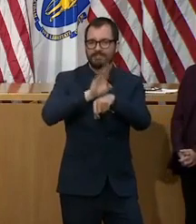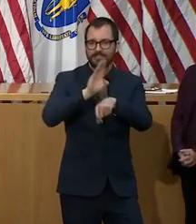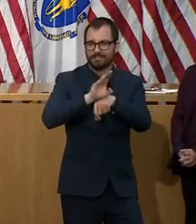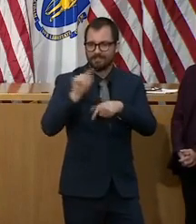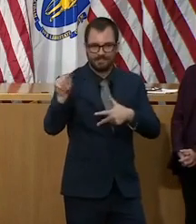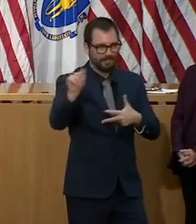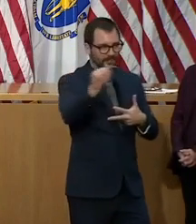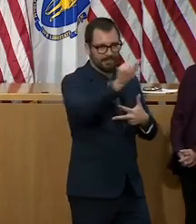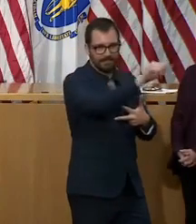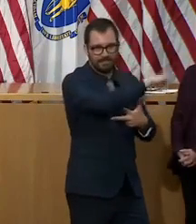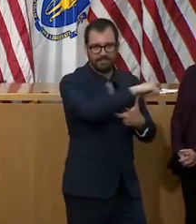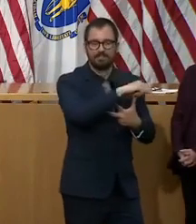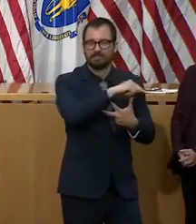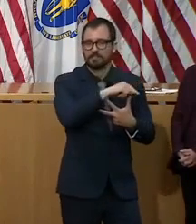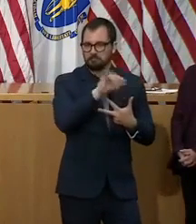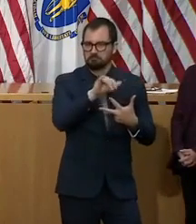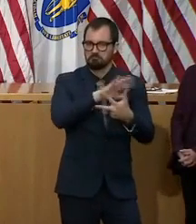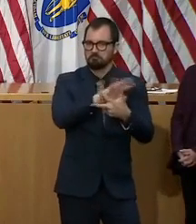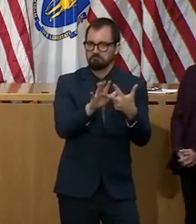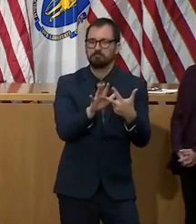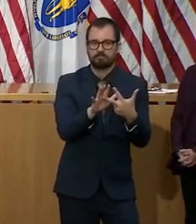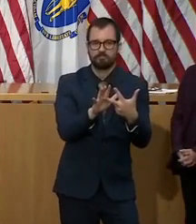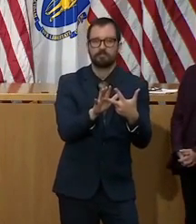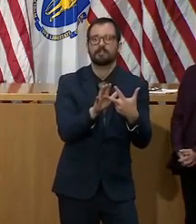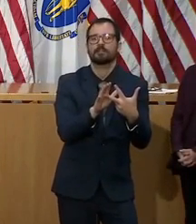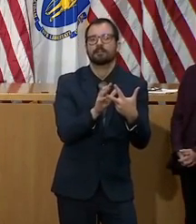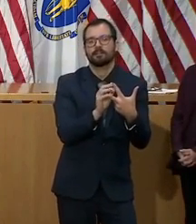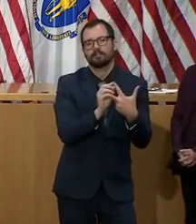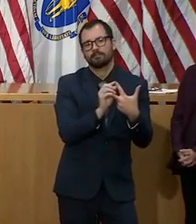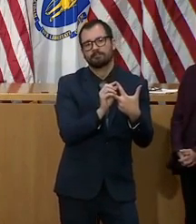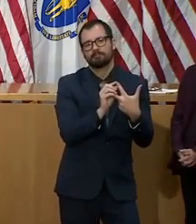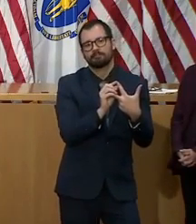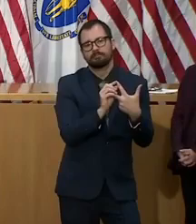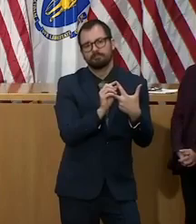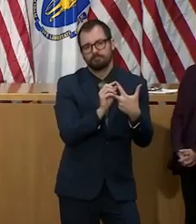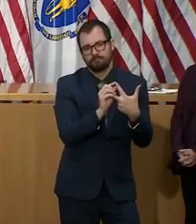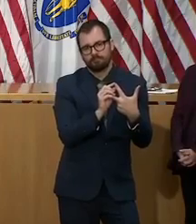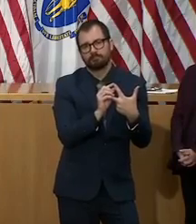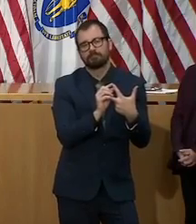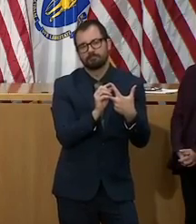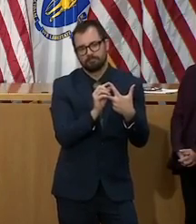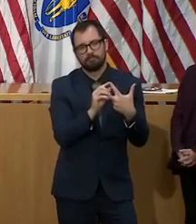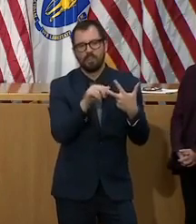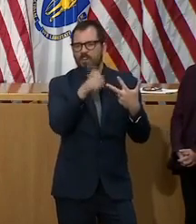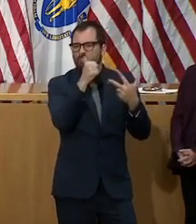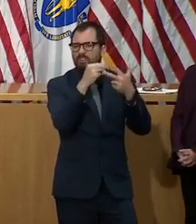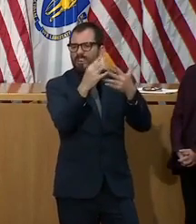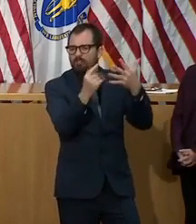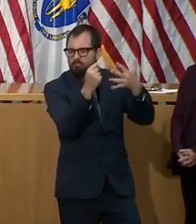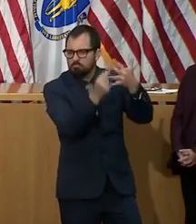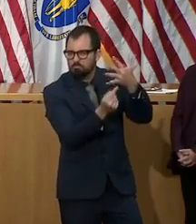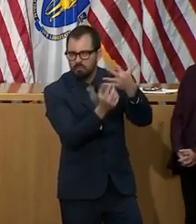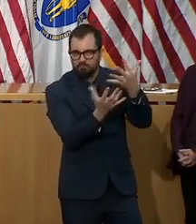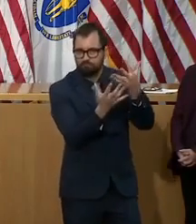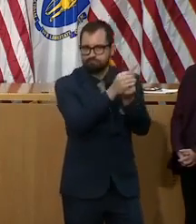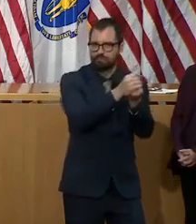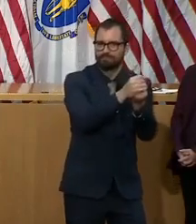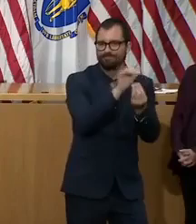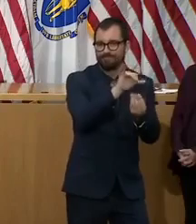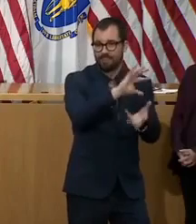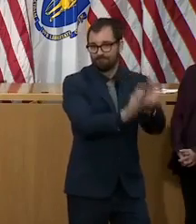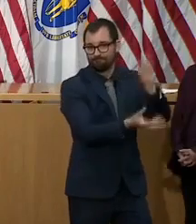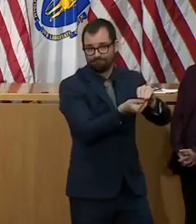leaders from different regions of our Commonwealth. We've always partnered with municipal leaders from all parts of our Commonwealth,